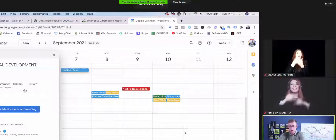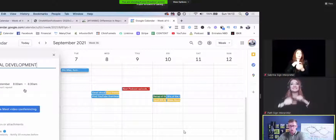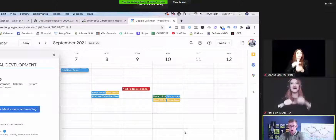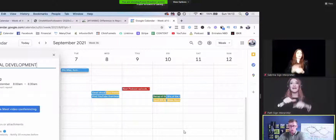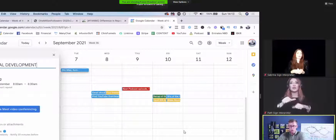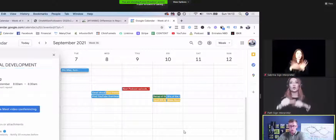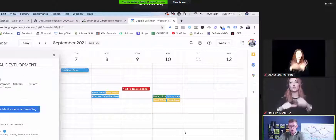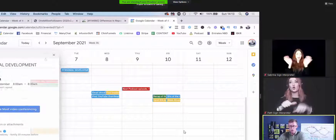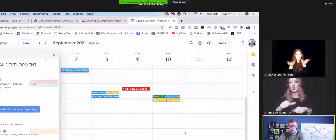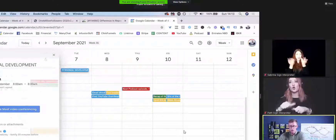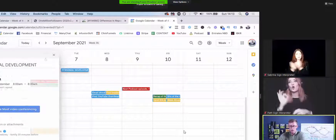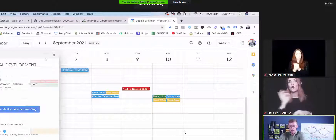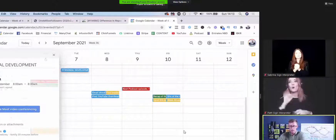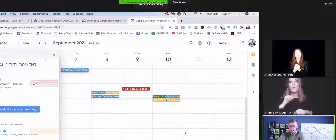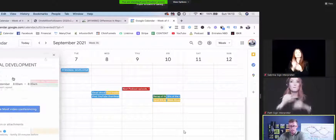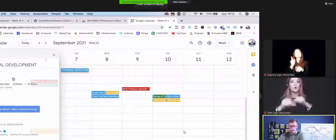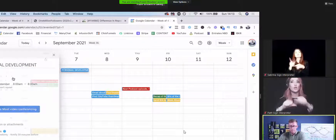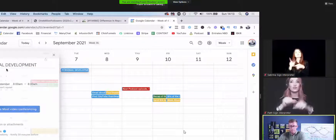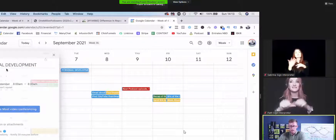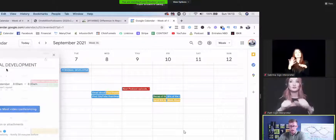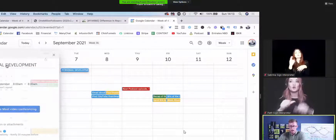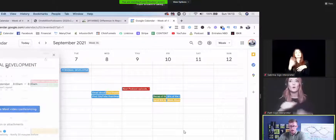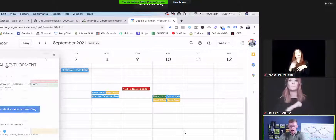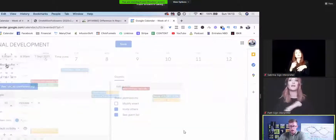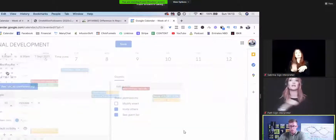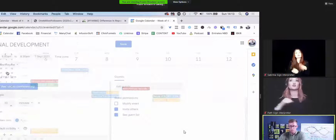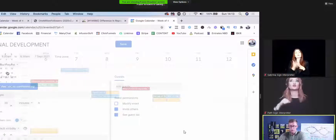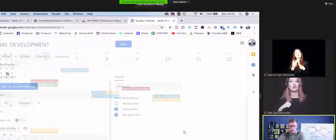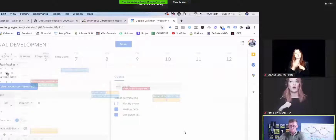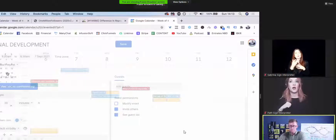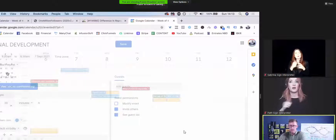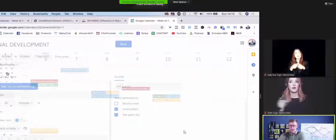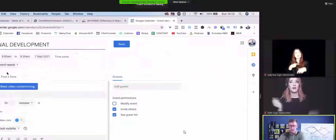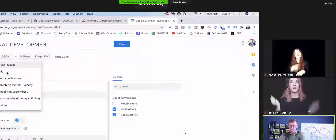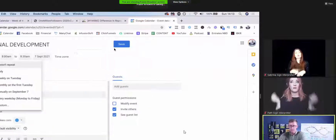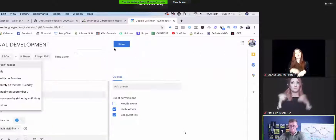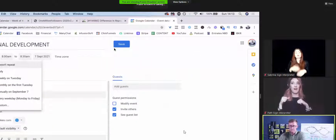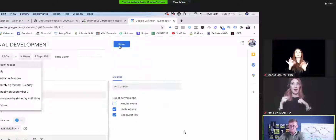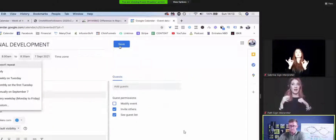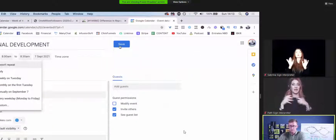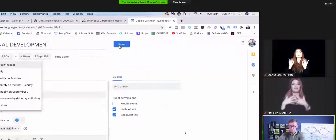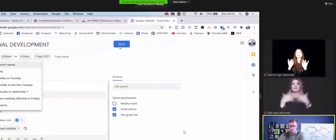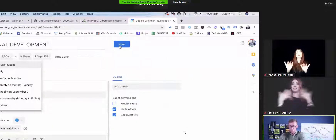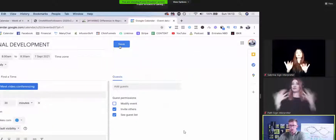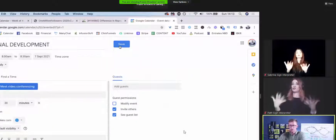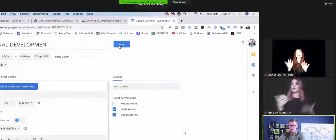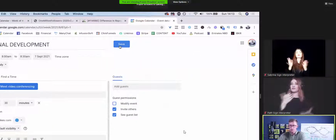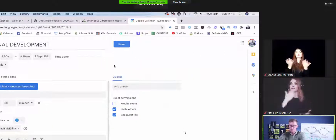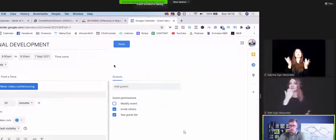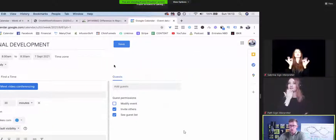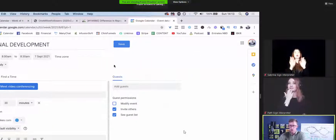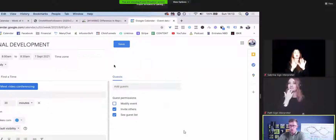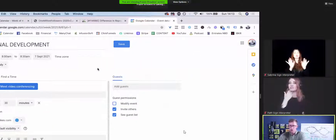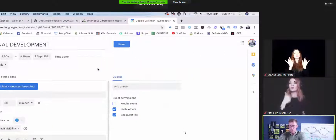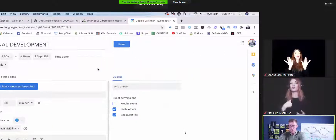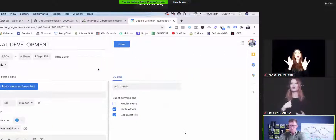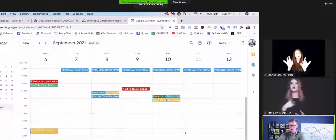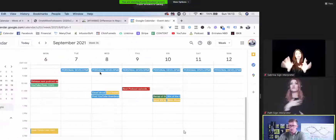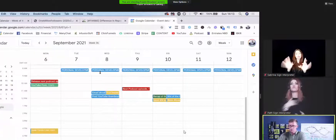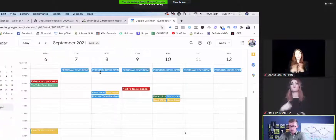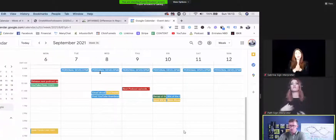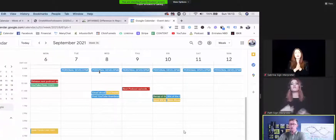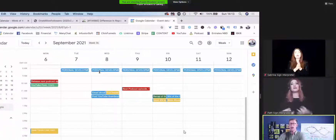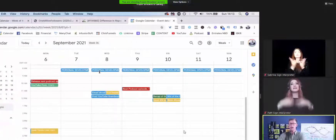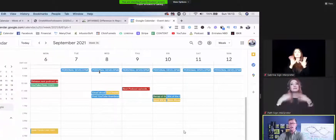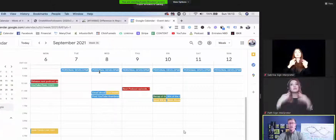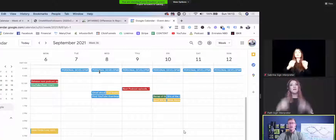more options. And repeat daily. Done. So now, every